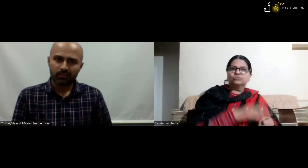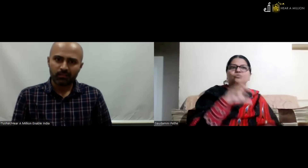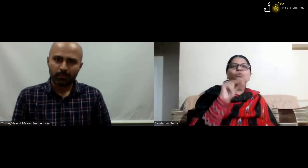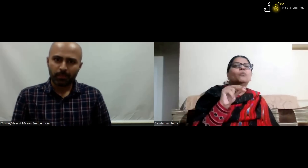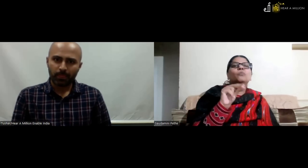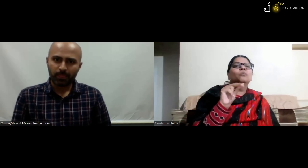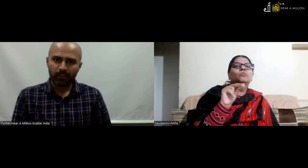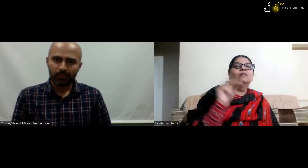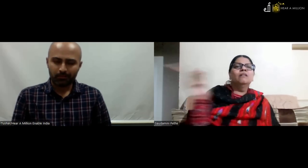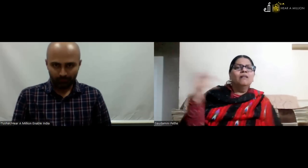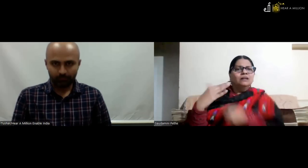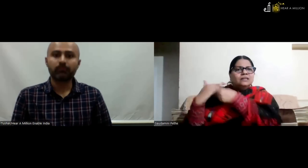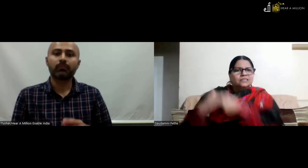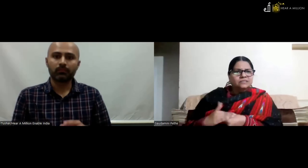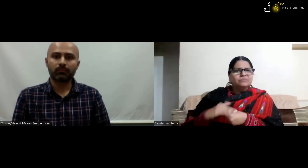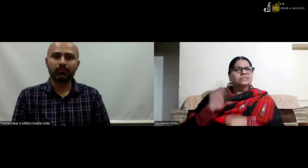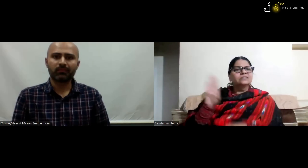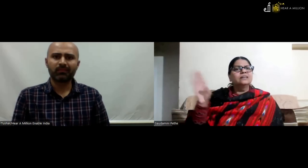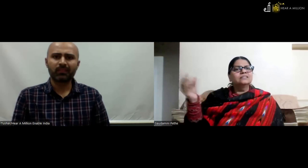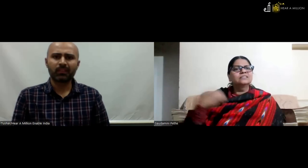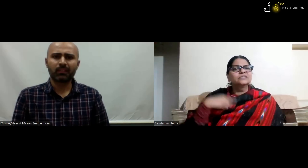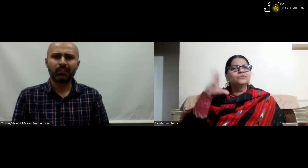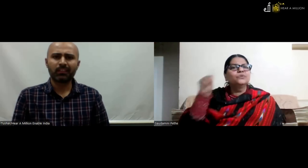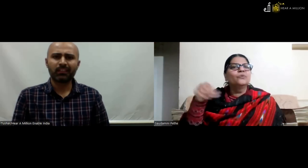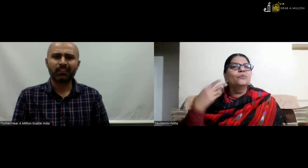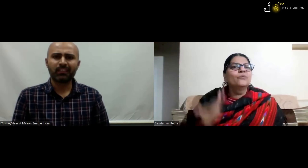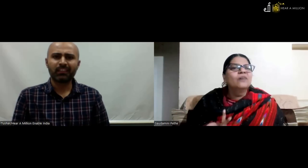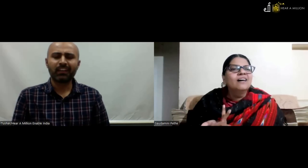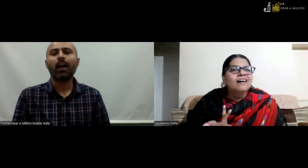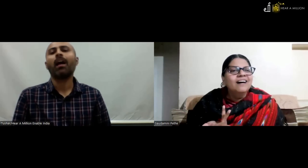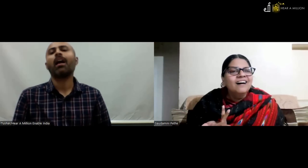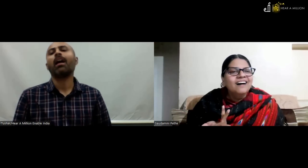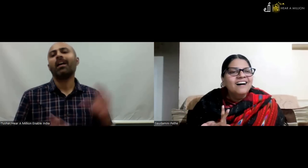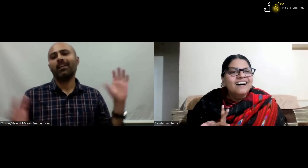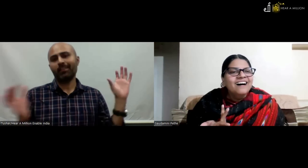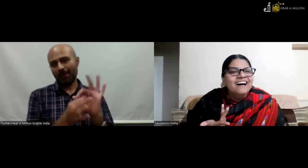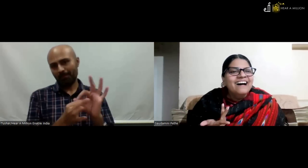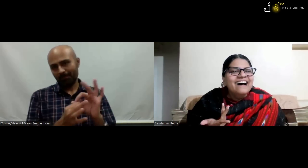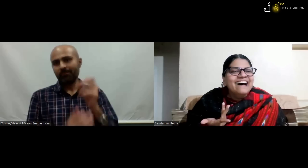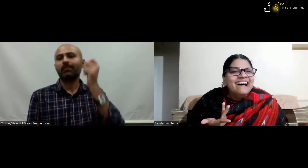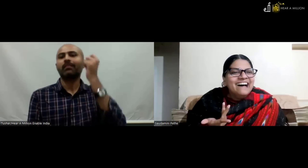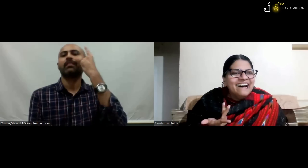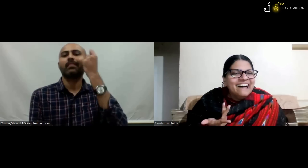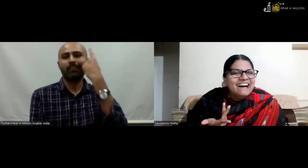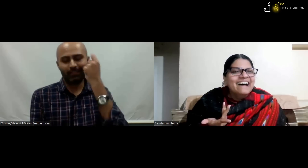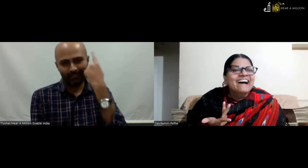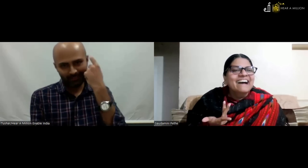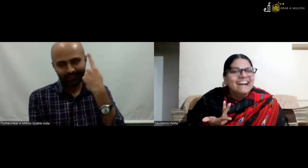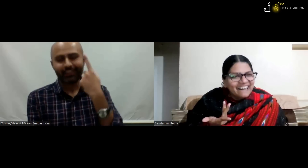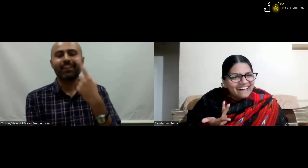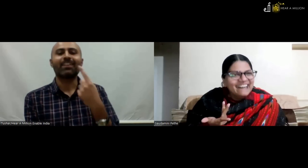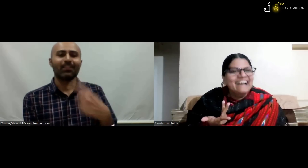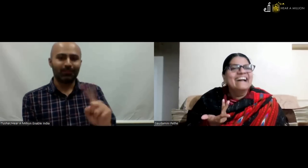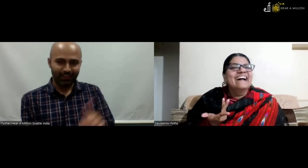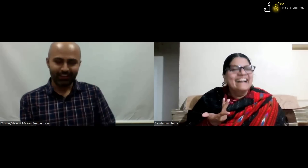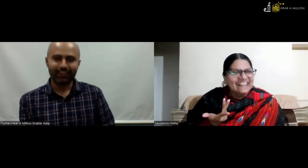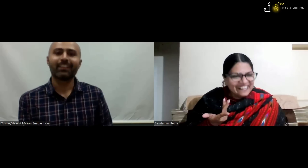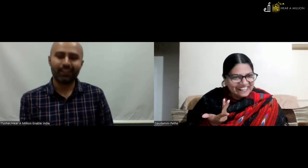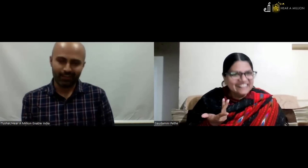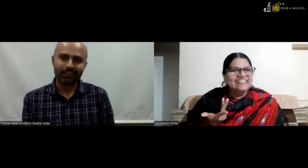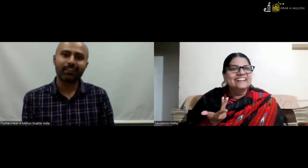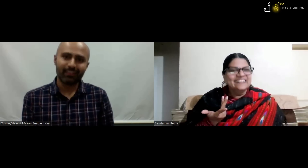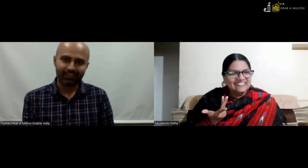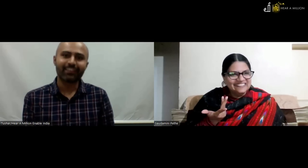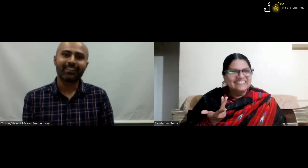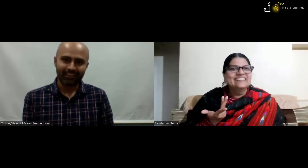it says that no one can discriminate us. So why Ministry of Transport are discriminating